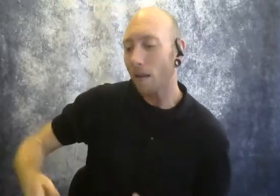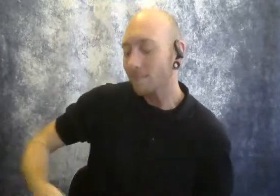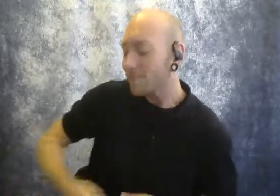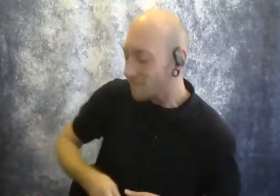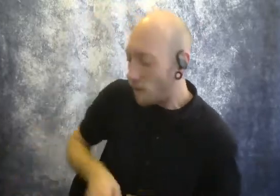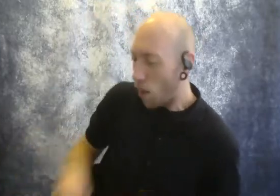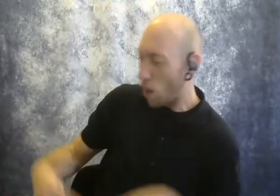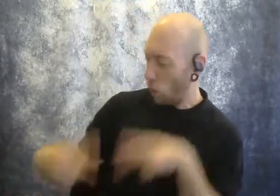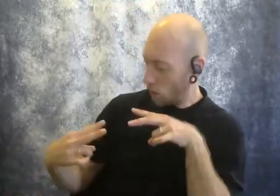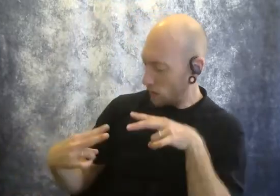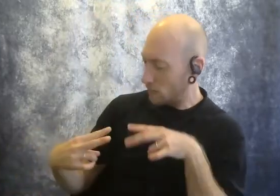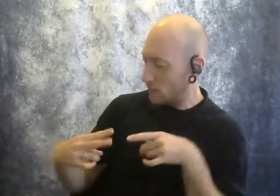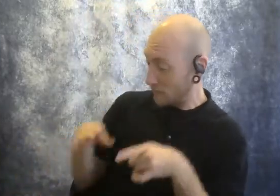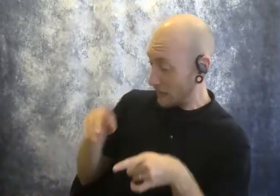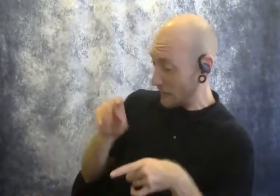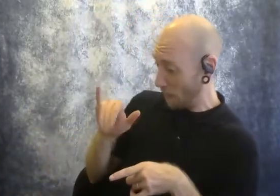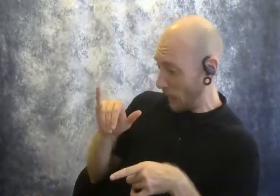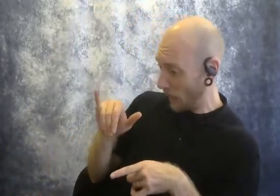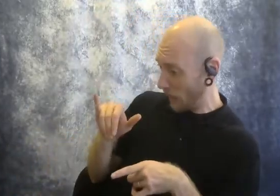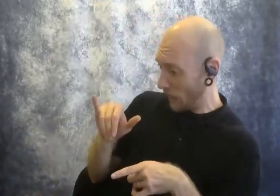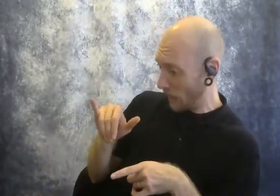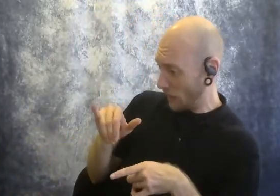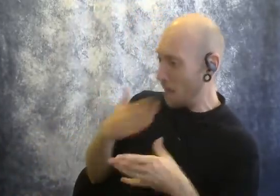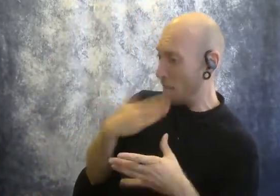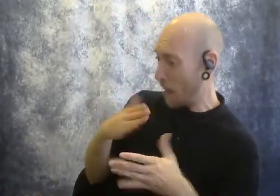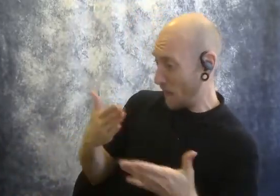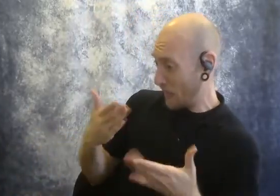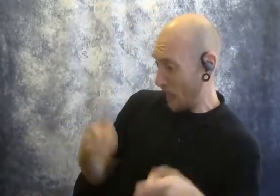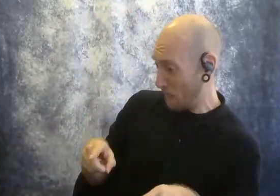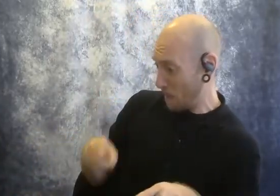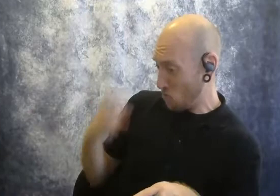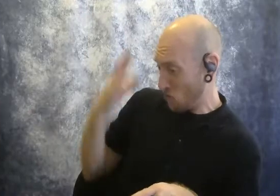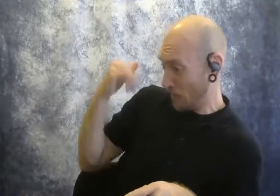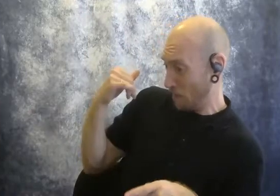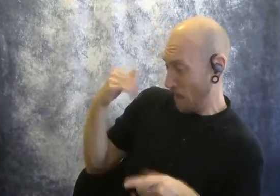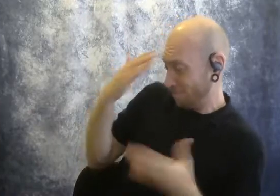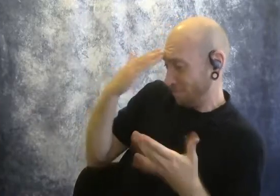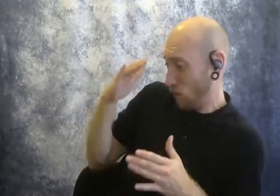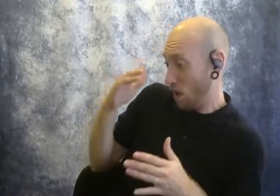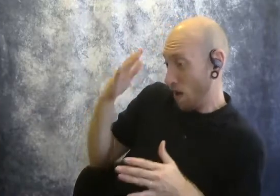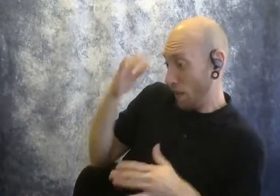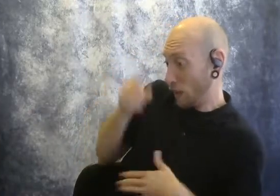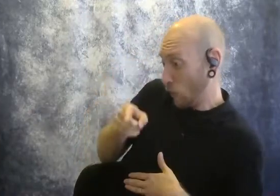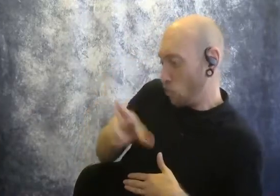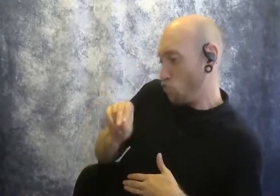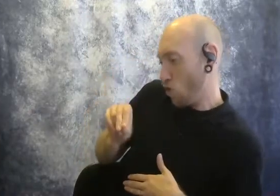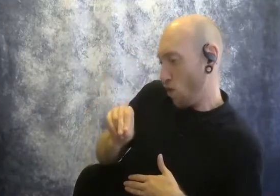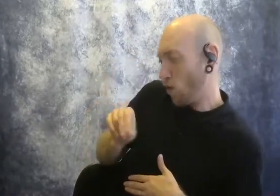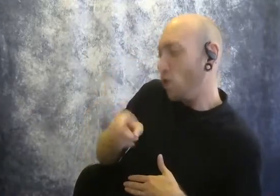his hands and looked him straight in the eyes. Timmy, I don't know why bad things happen, but I know it's